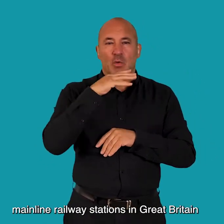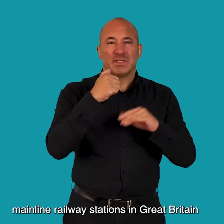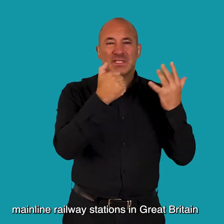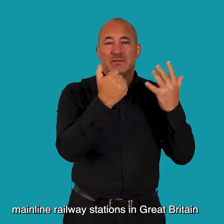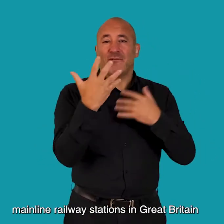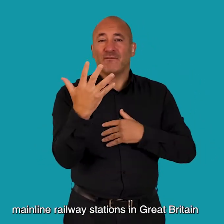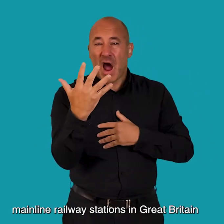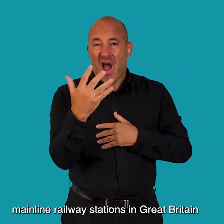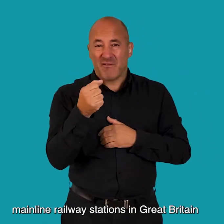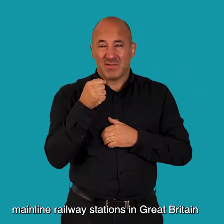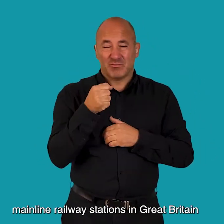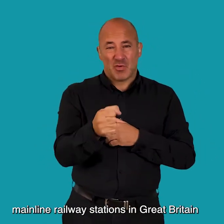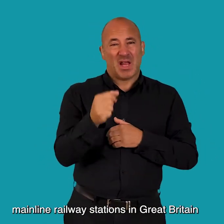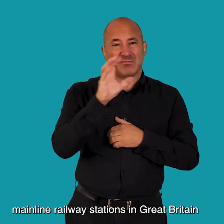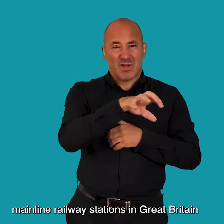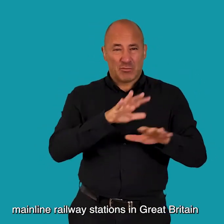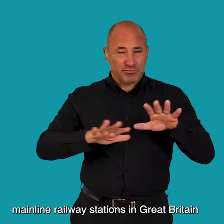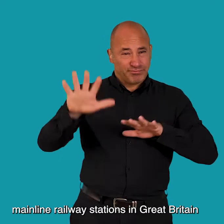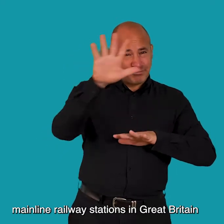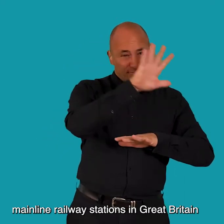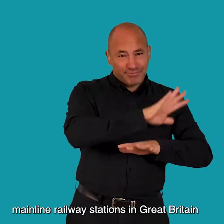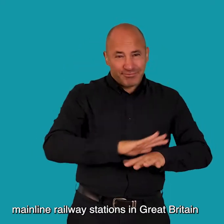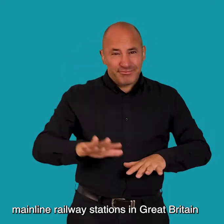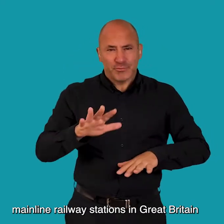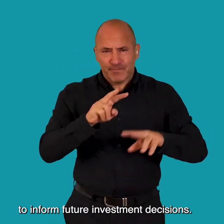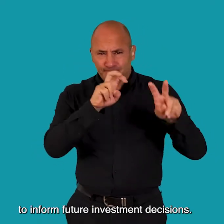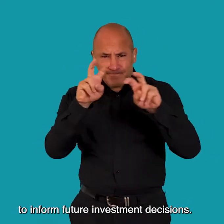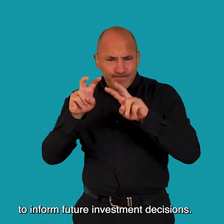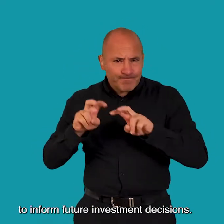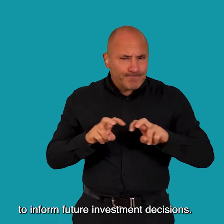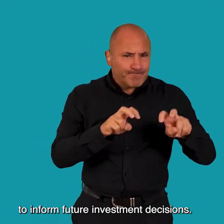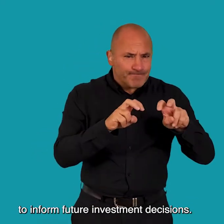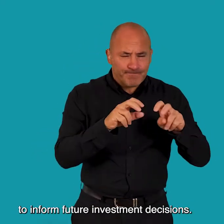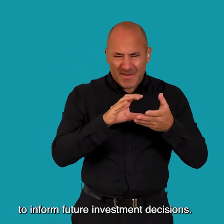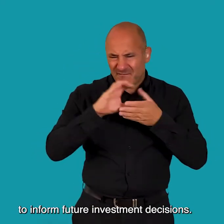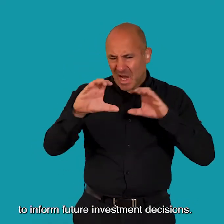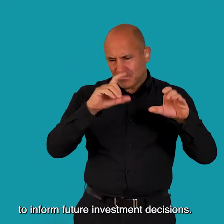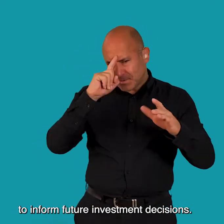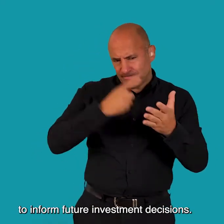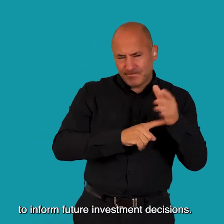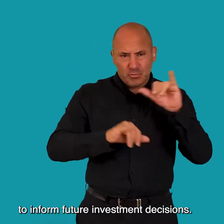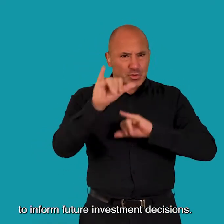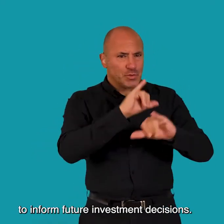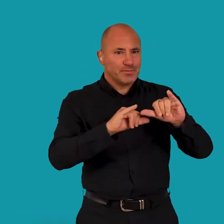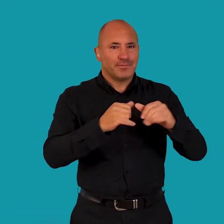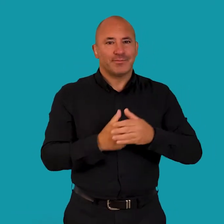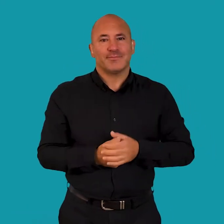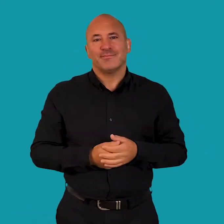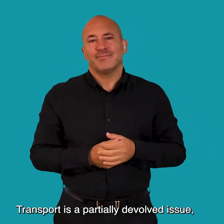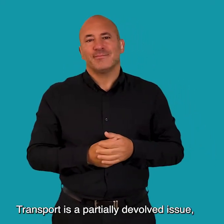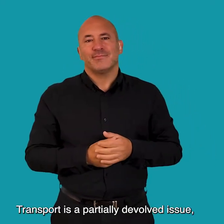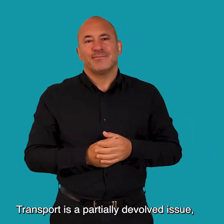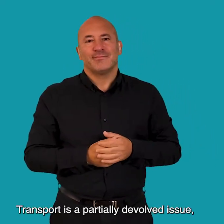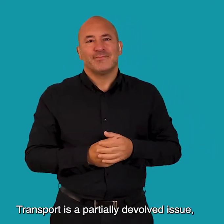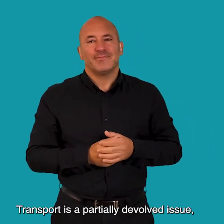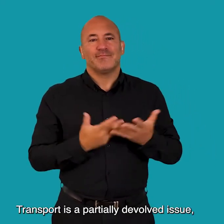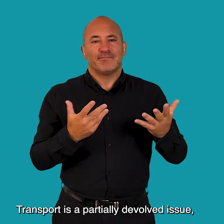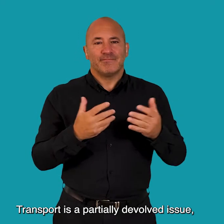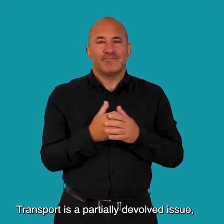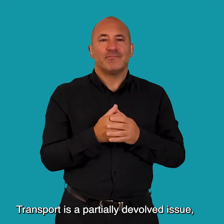2,565 mainline railway stations in Great Britain, to inform future investment decisions. Transport is a partially